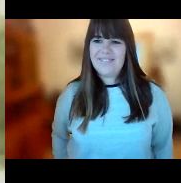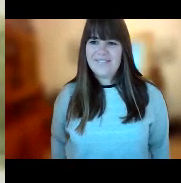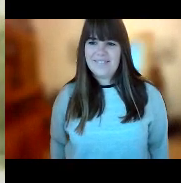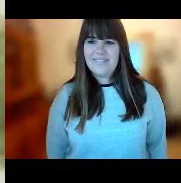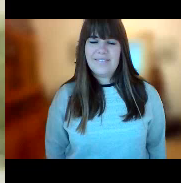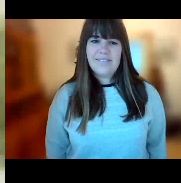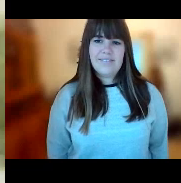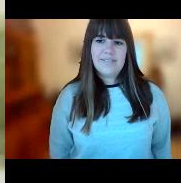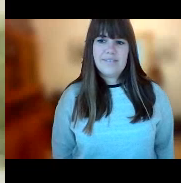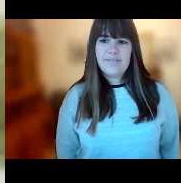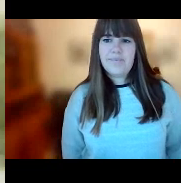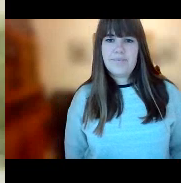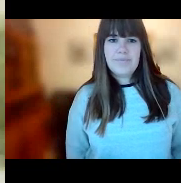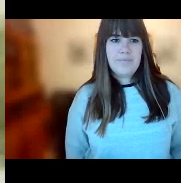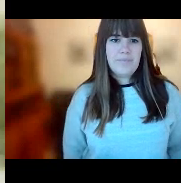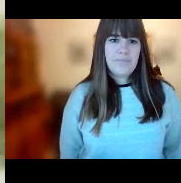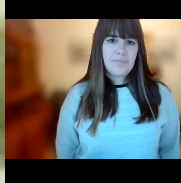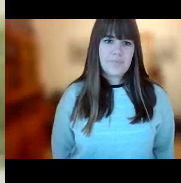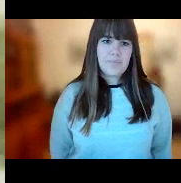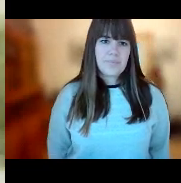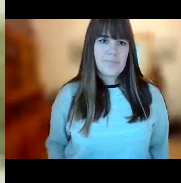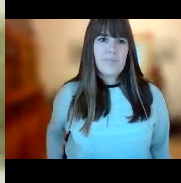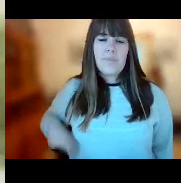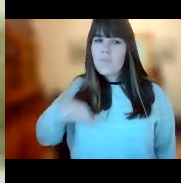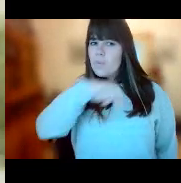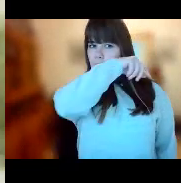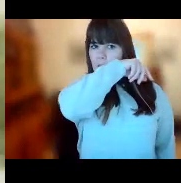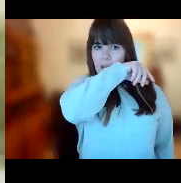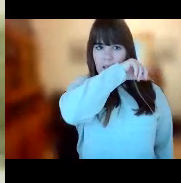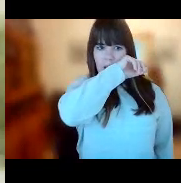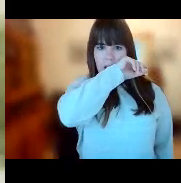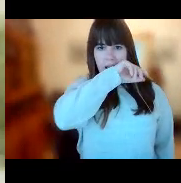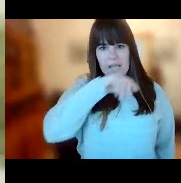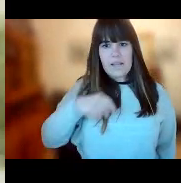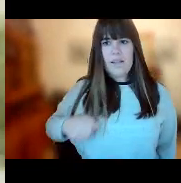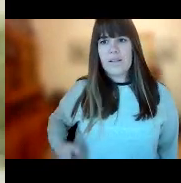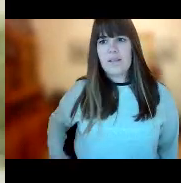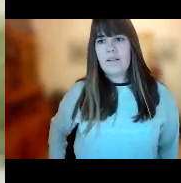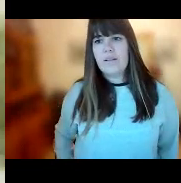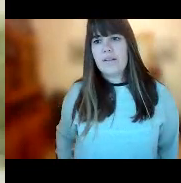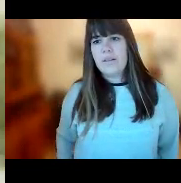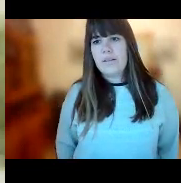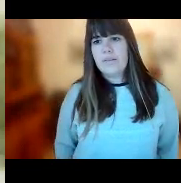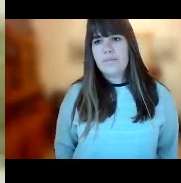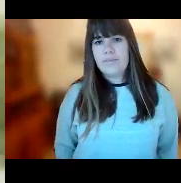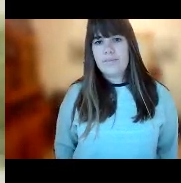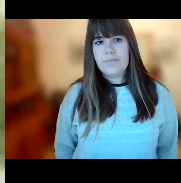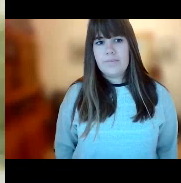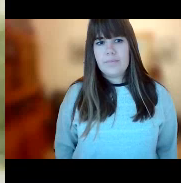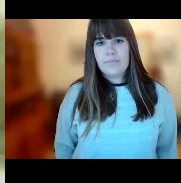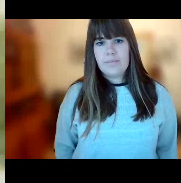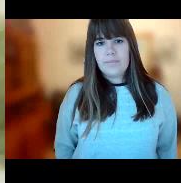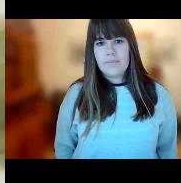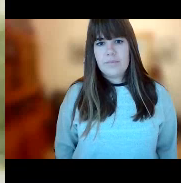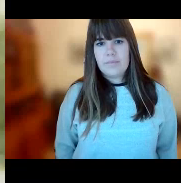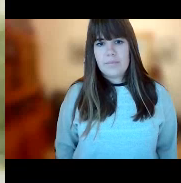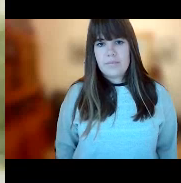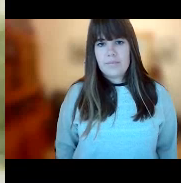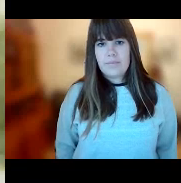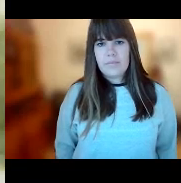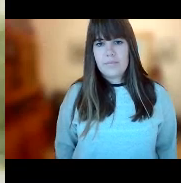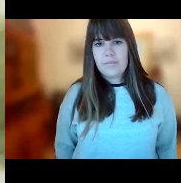is a place-based support element. So hopefully some of you on the call or listening on to this in the future will have been involved in some of